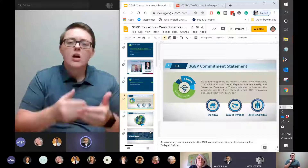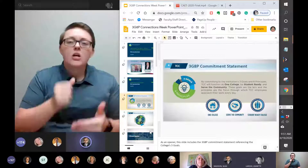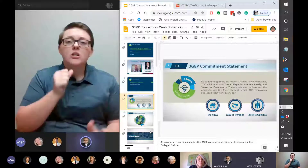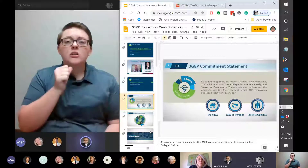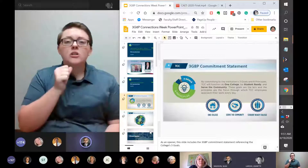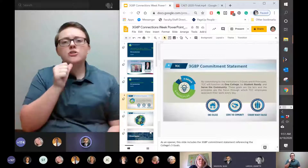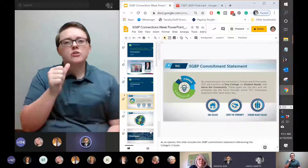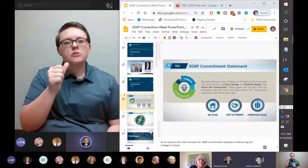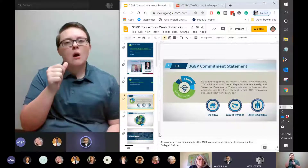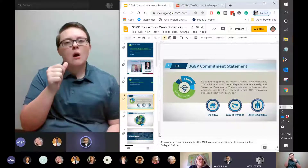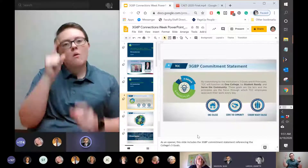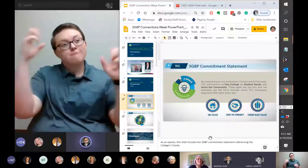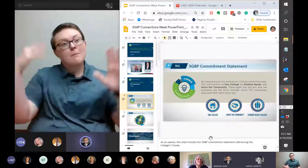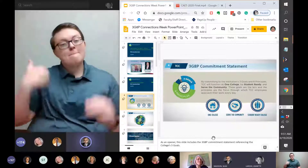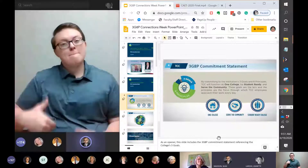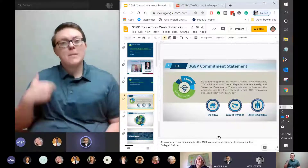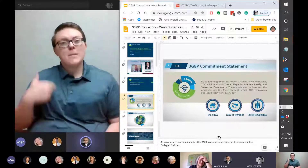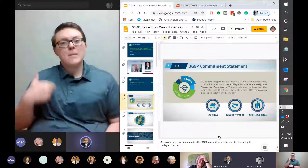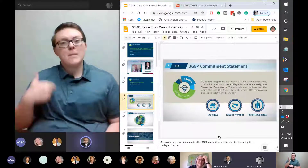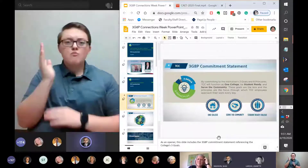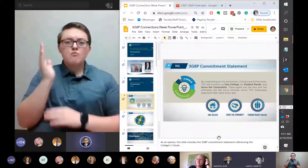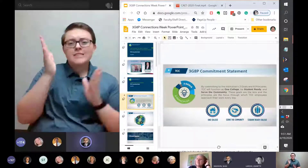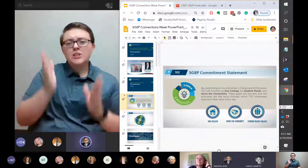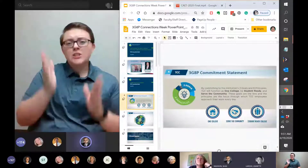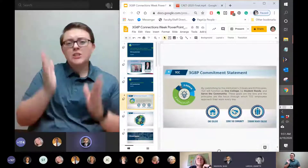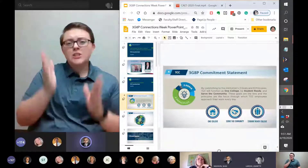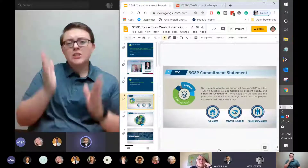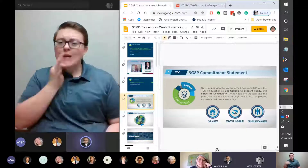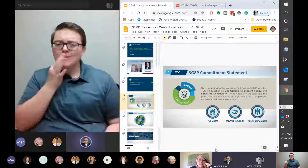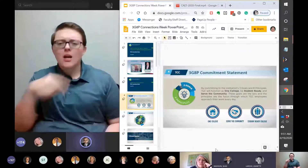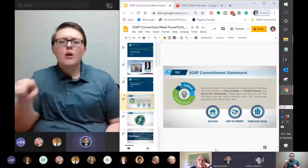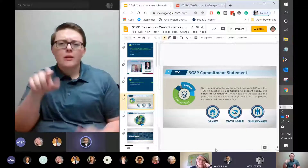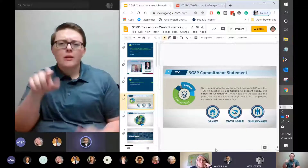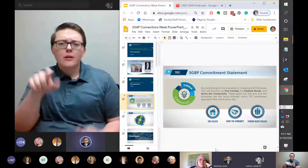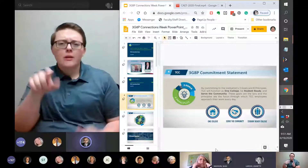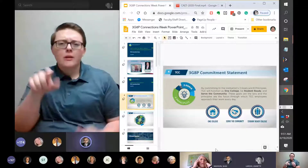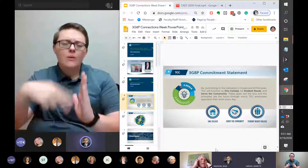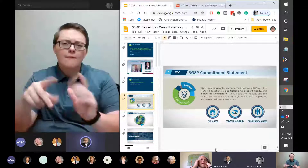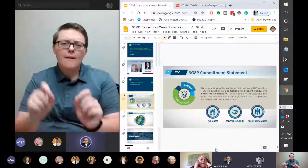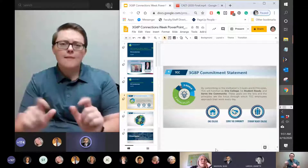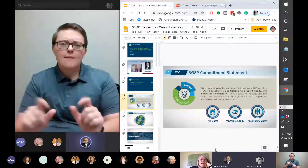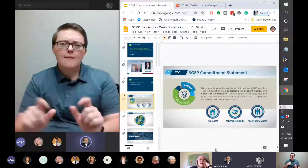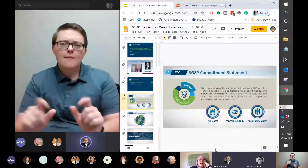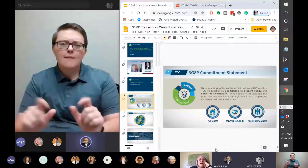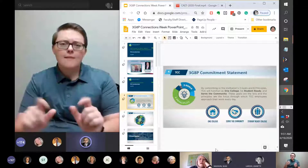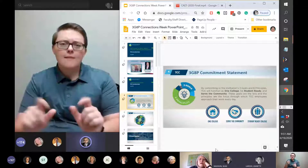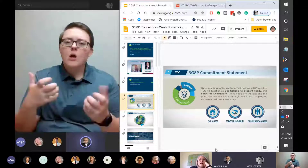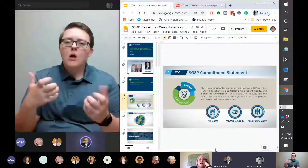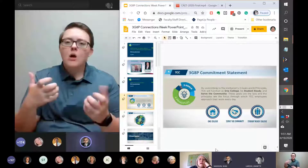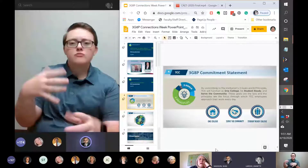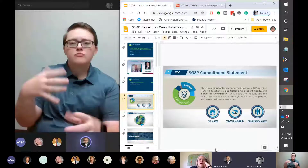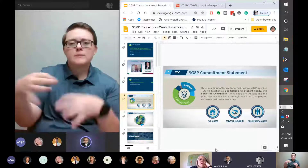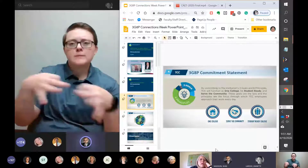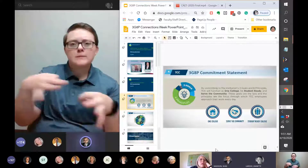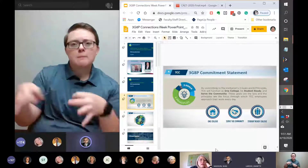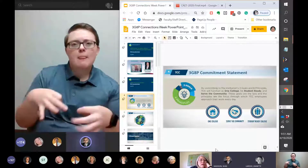just kind of give you, everyone can read the slides, just give you a sense or a taste of what's going on as it relates to the work. There you can see the